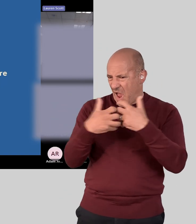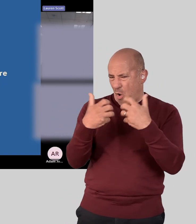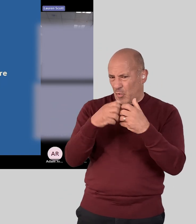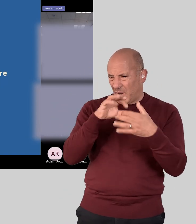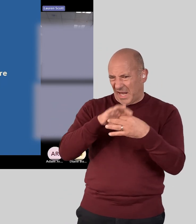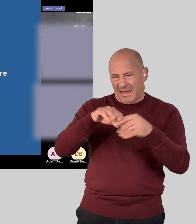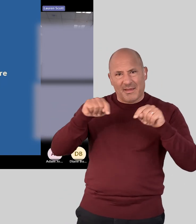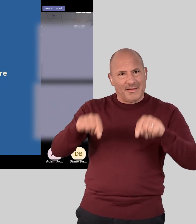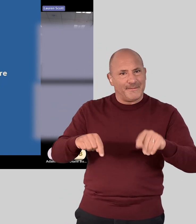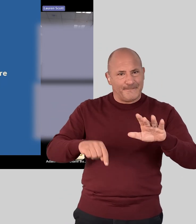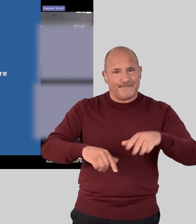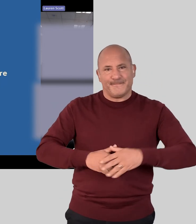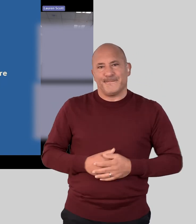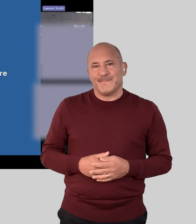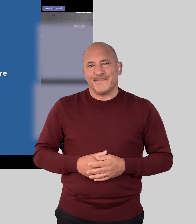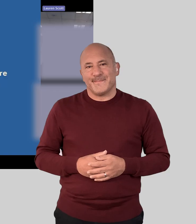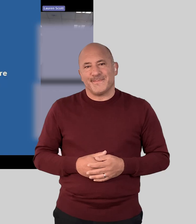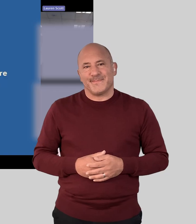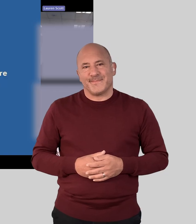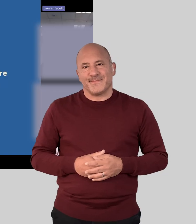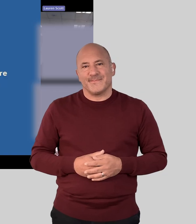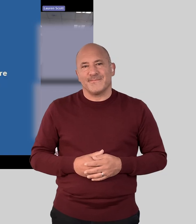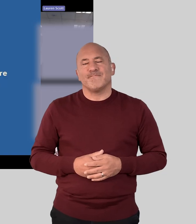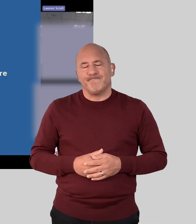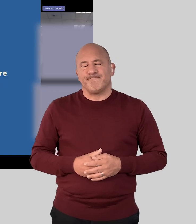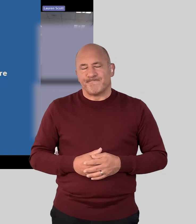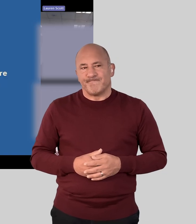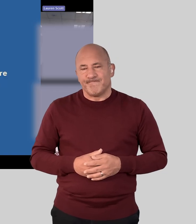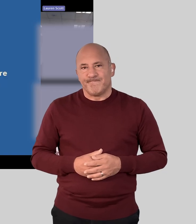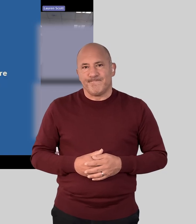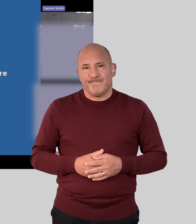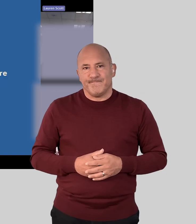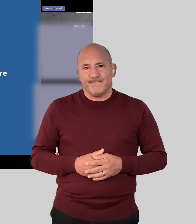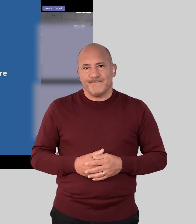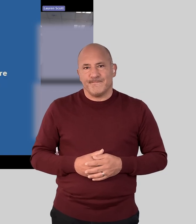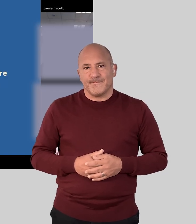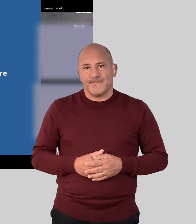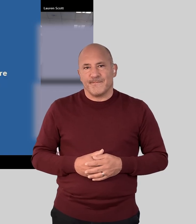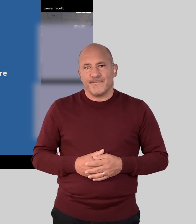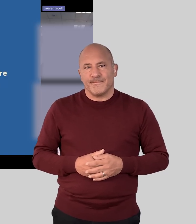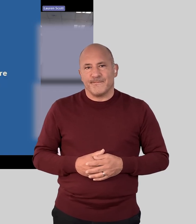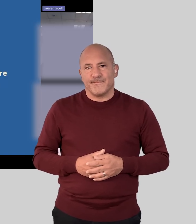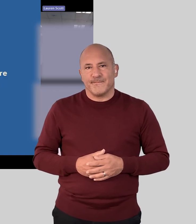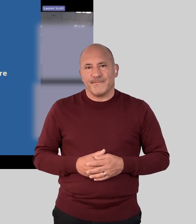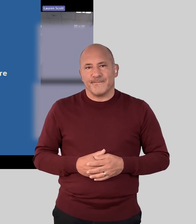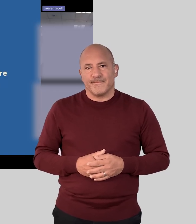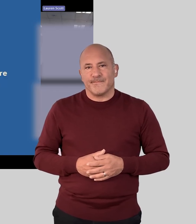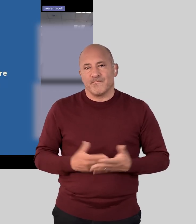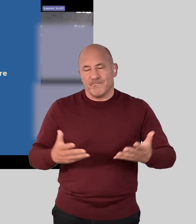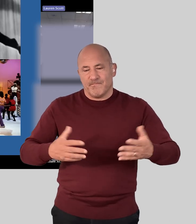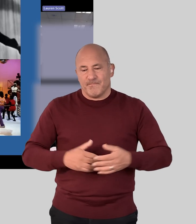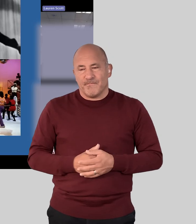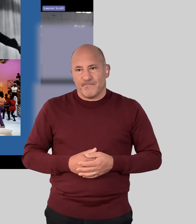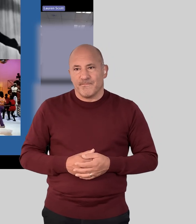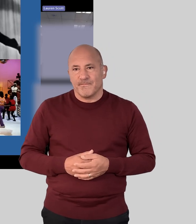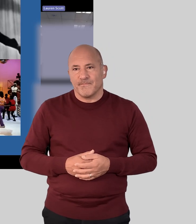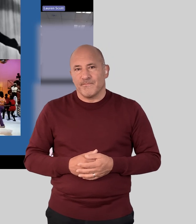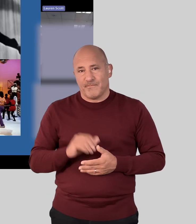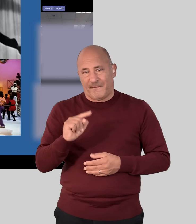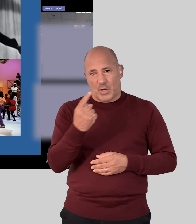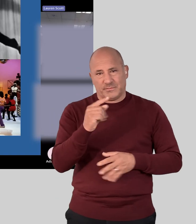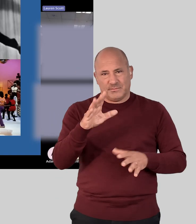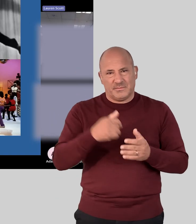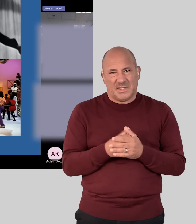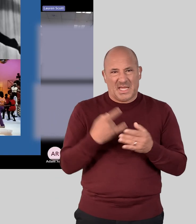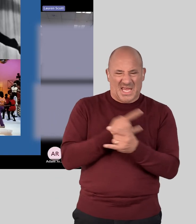into these sort of practices in online spaces. So yeah,